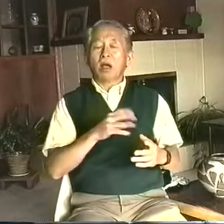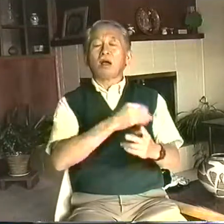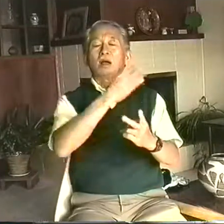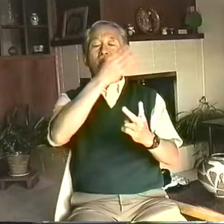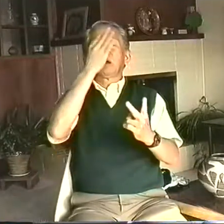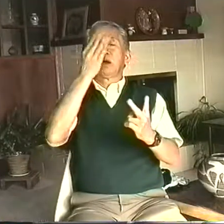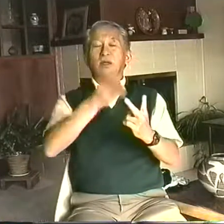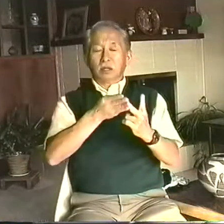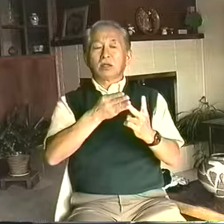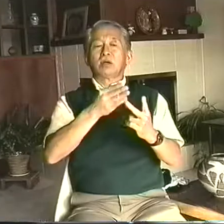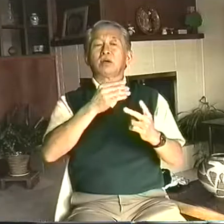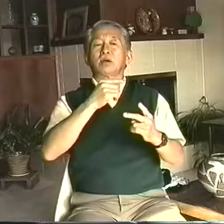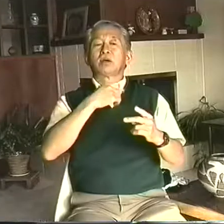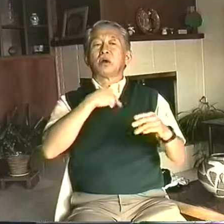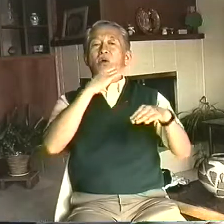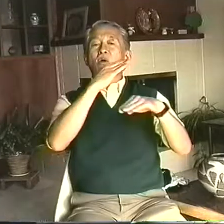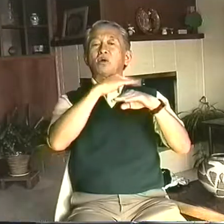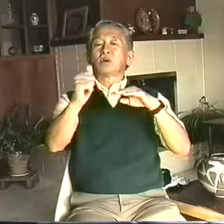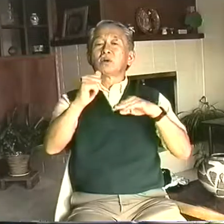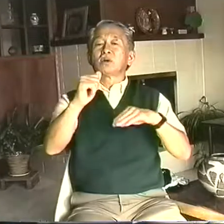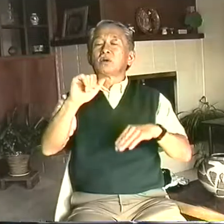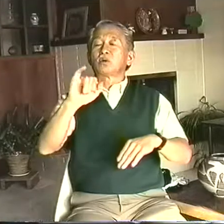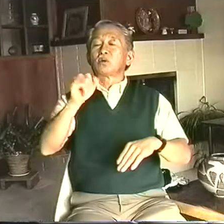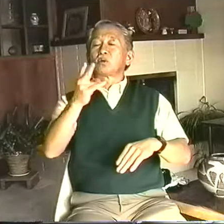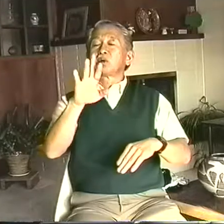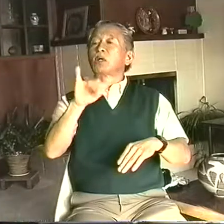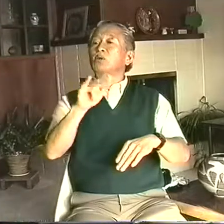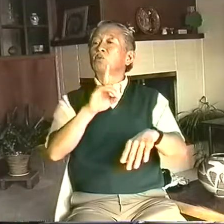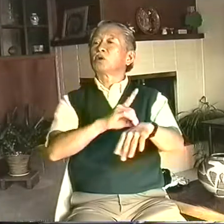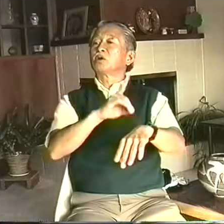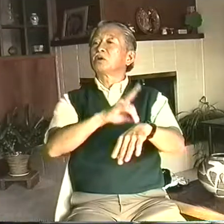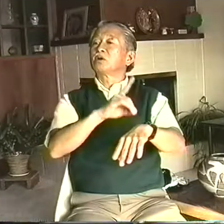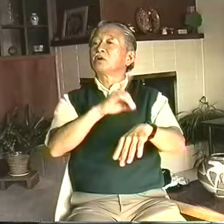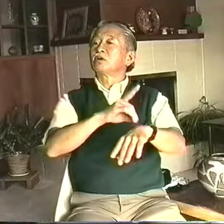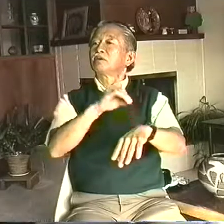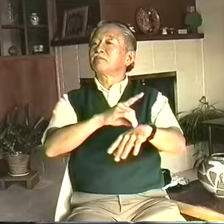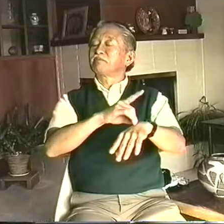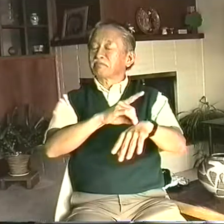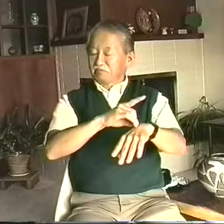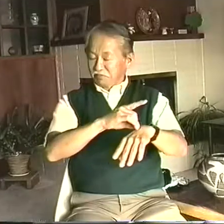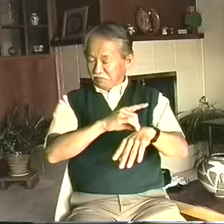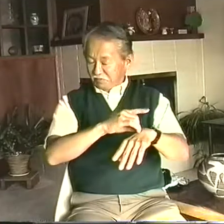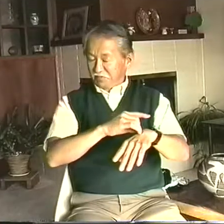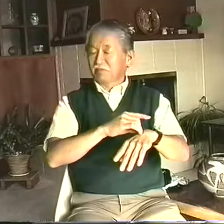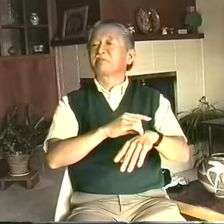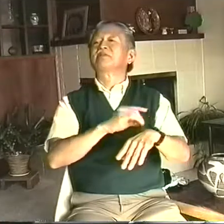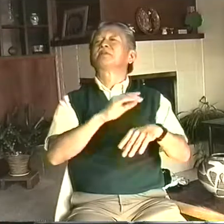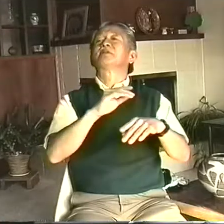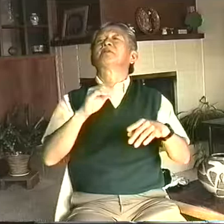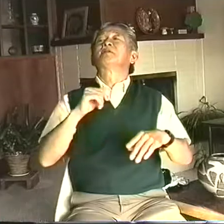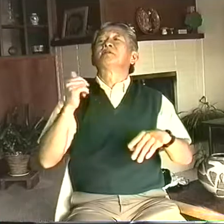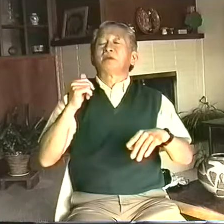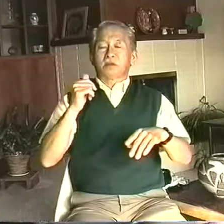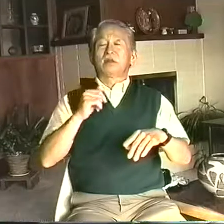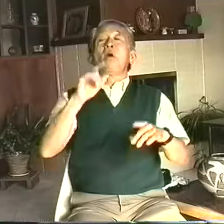time, one interpreter who did all the classes. Now we see a team of 2 interpreters working. But I enjoyed having an interpreter in